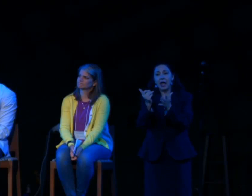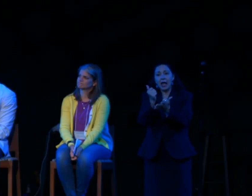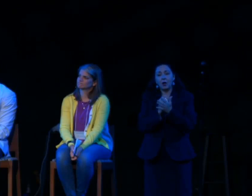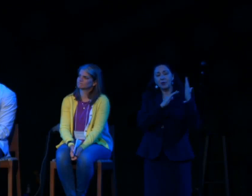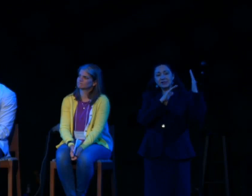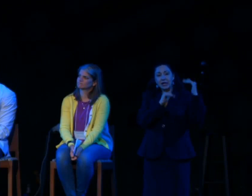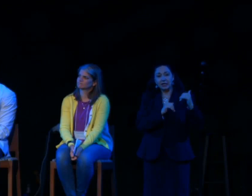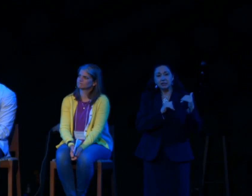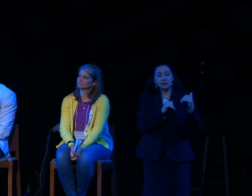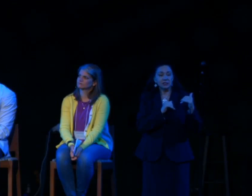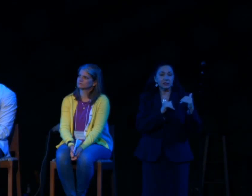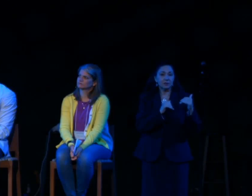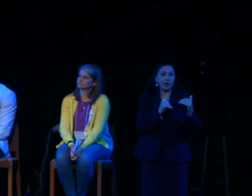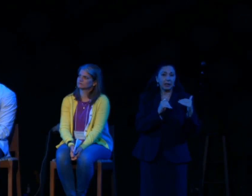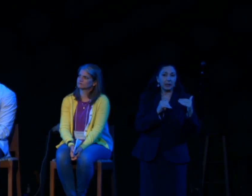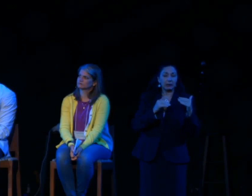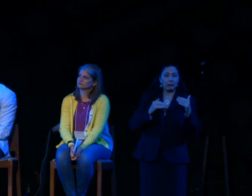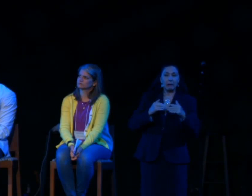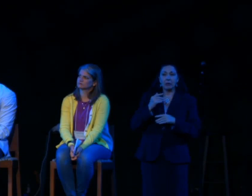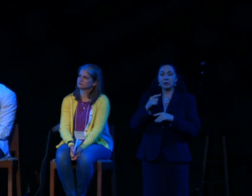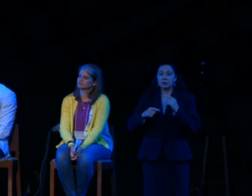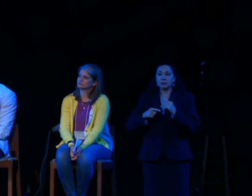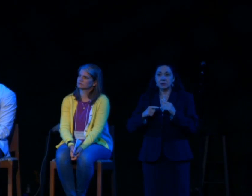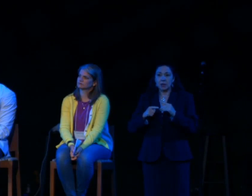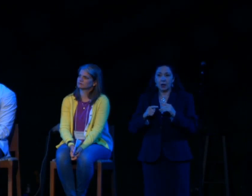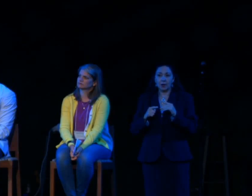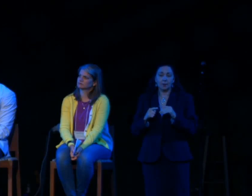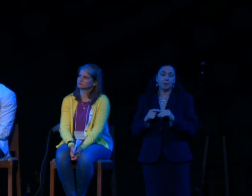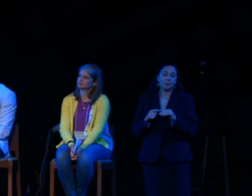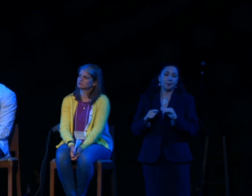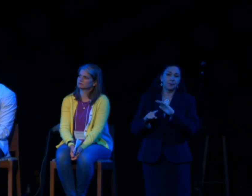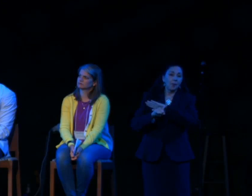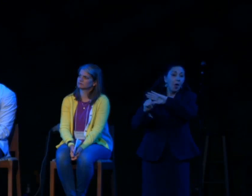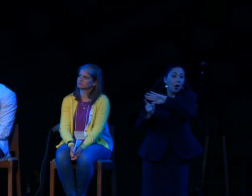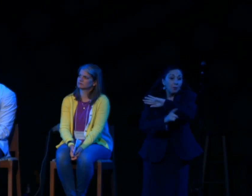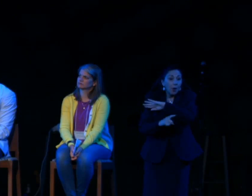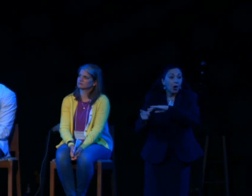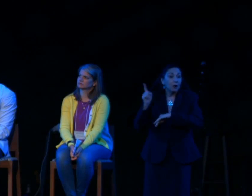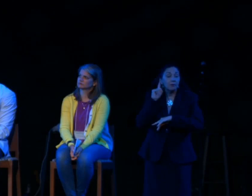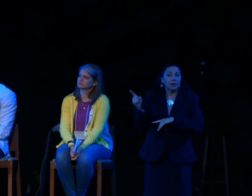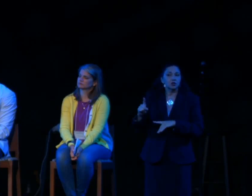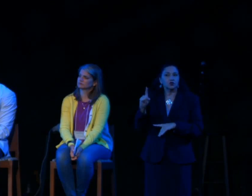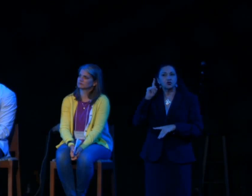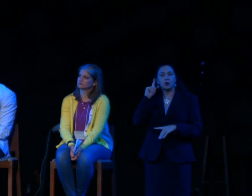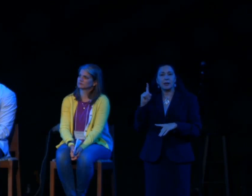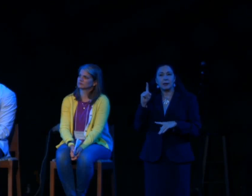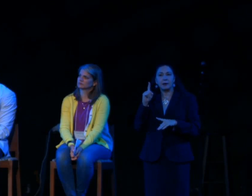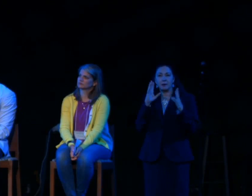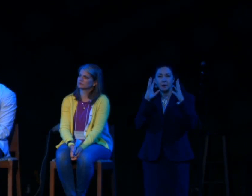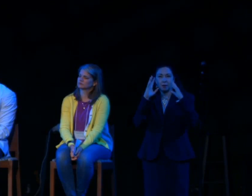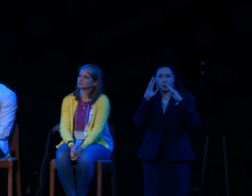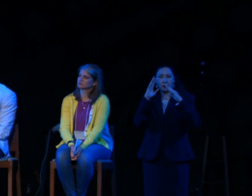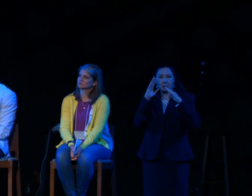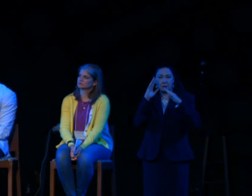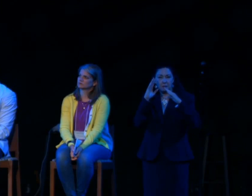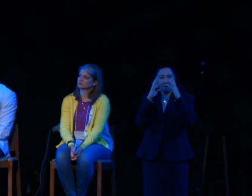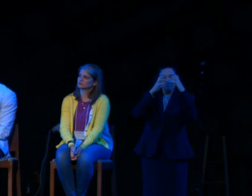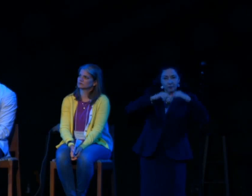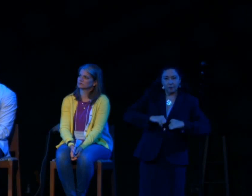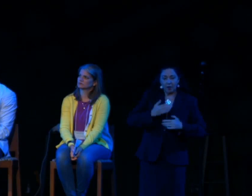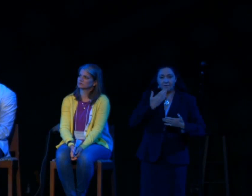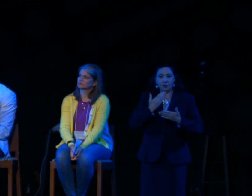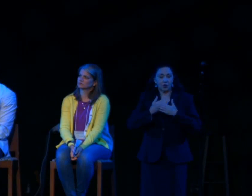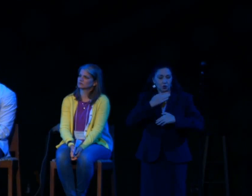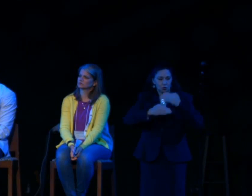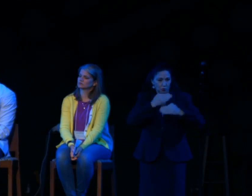some parliamentary undermining of good process and work together to